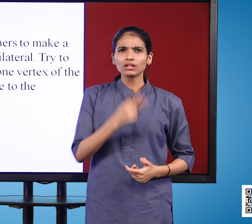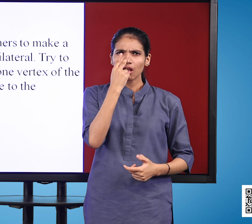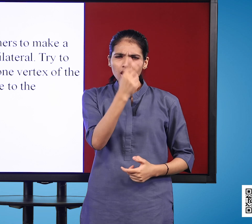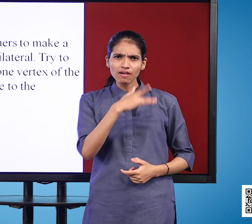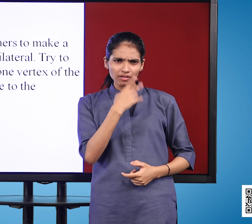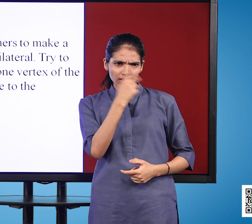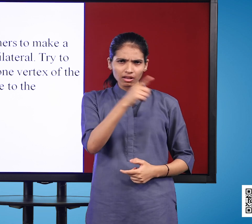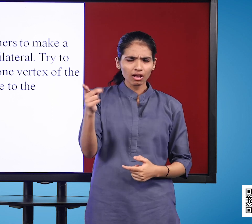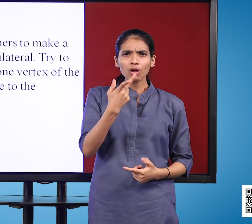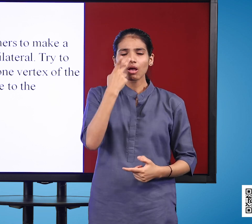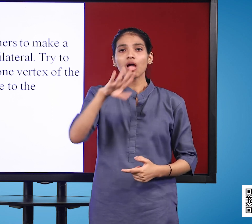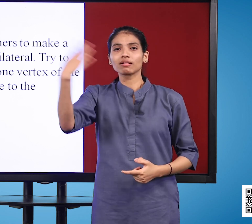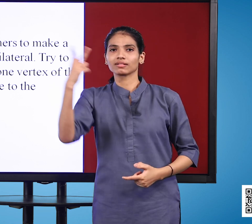Do the same to the quadrilateral.